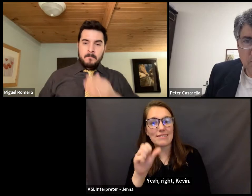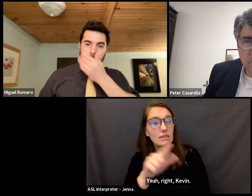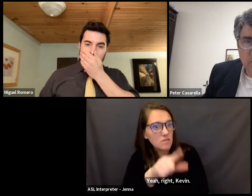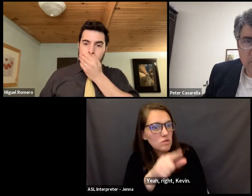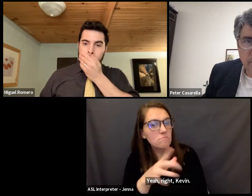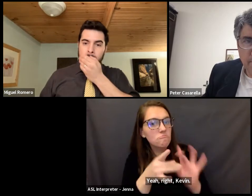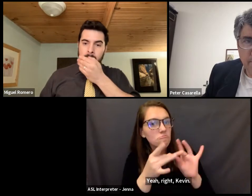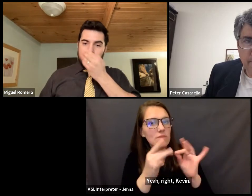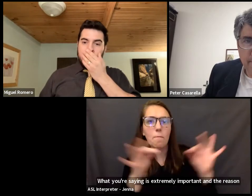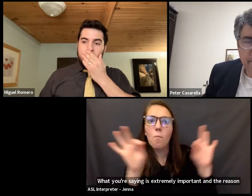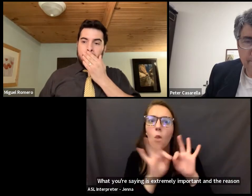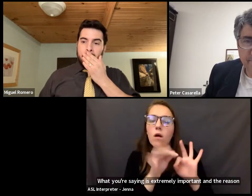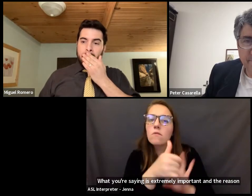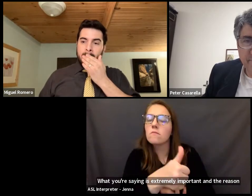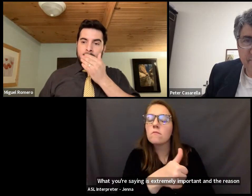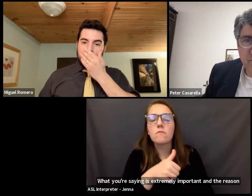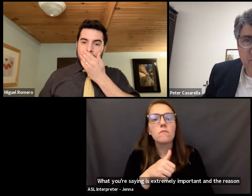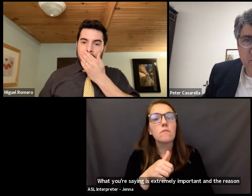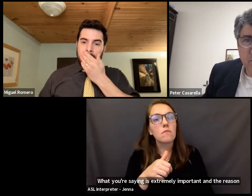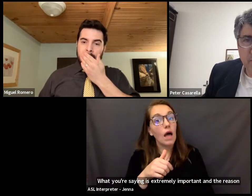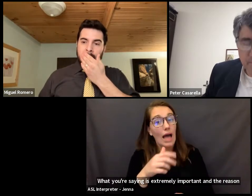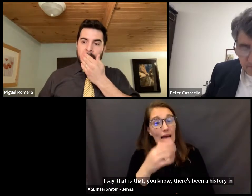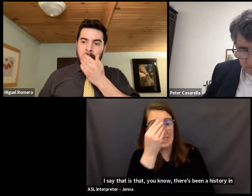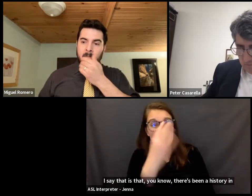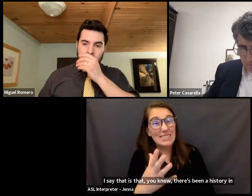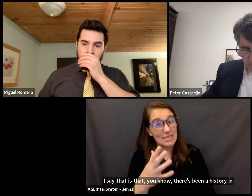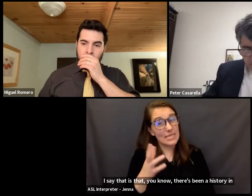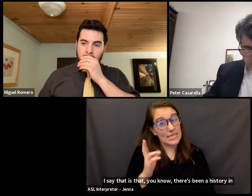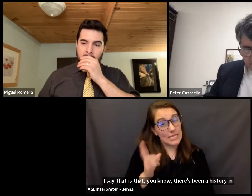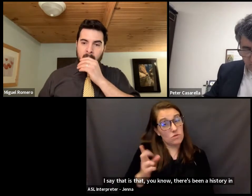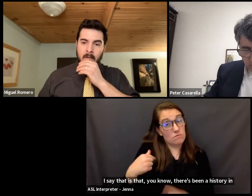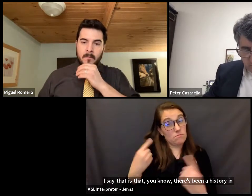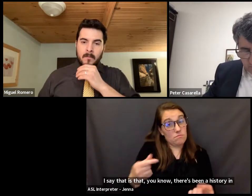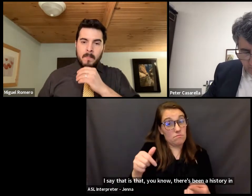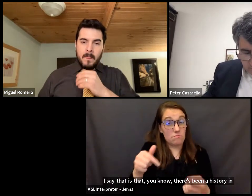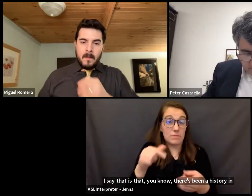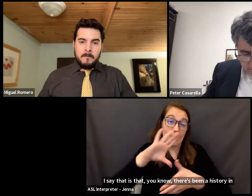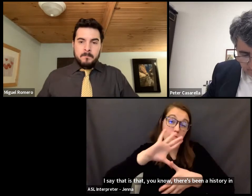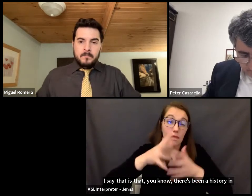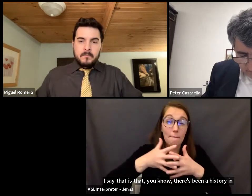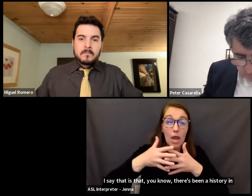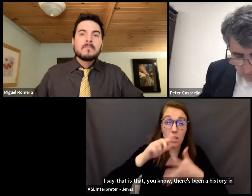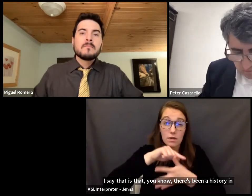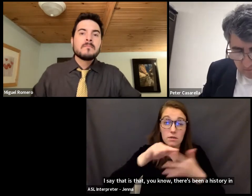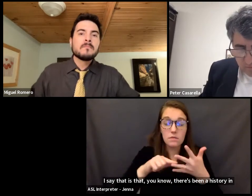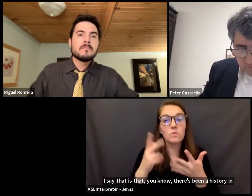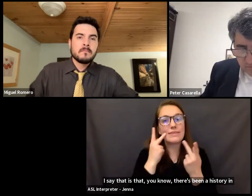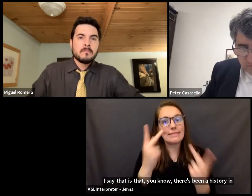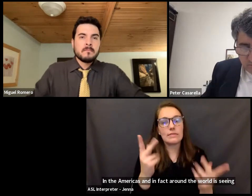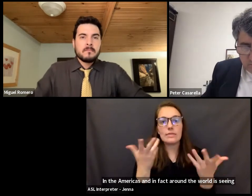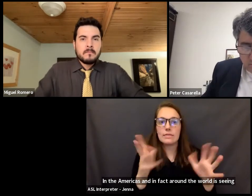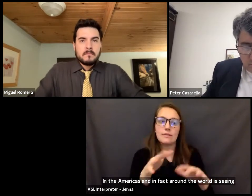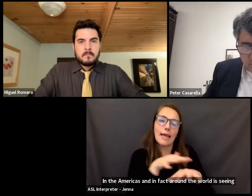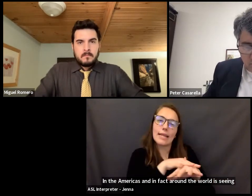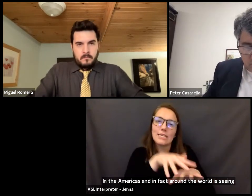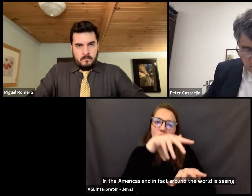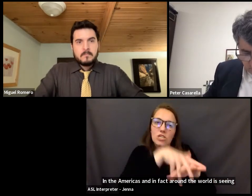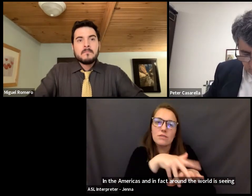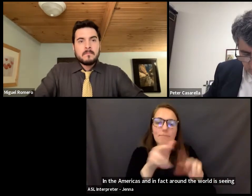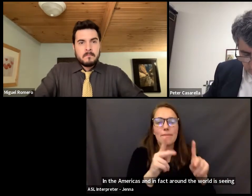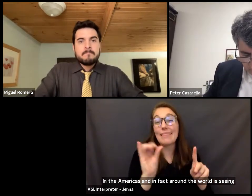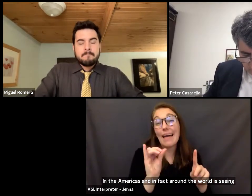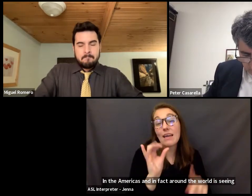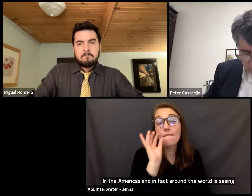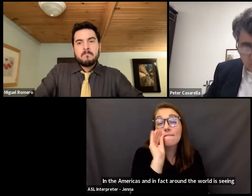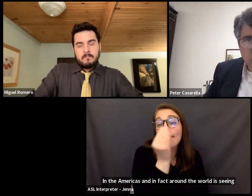that, you know, there's been a history in the Americas, and in fact around the world, of seeing indigenous people as kind of like flora and